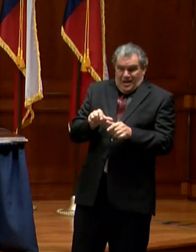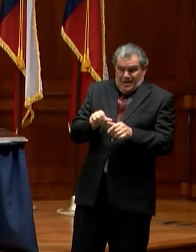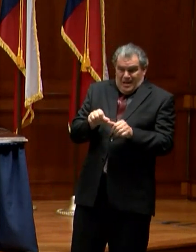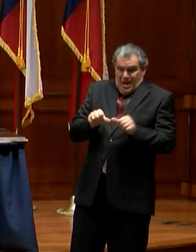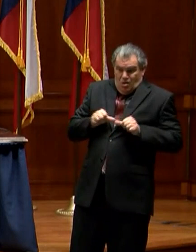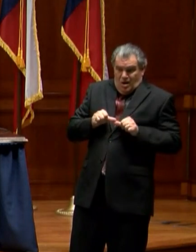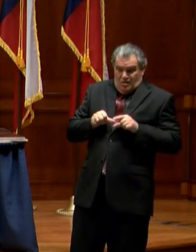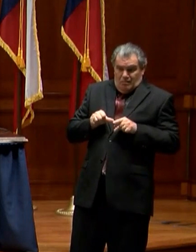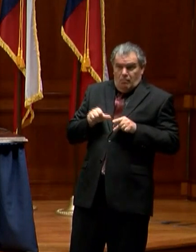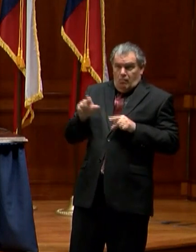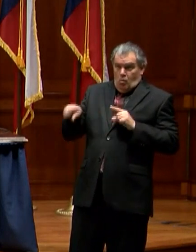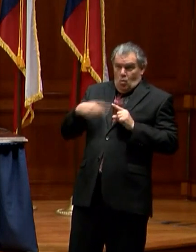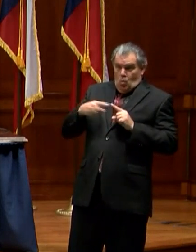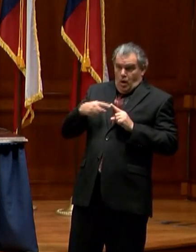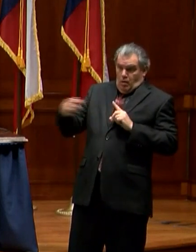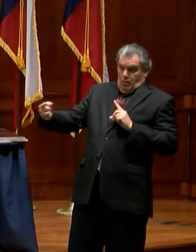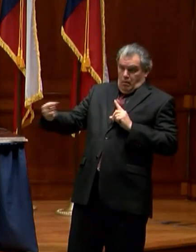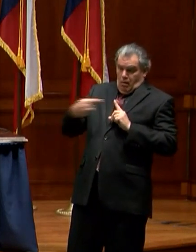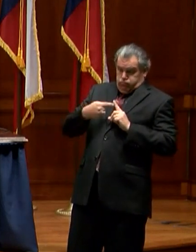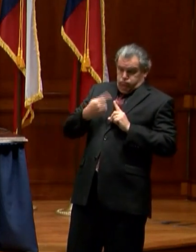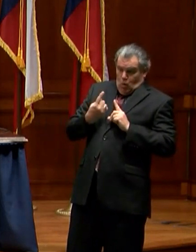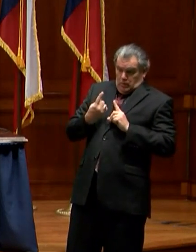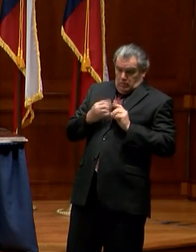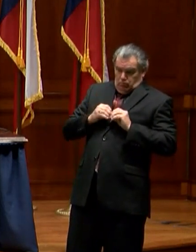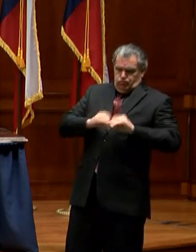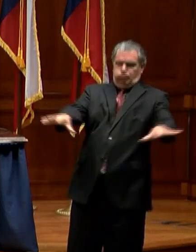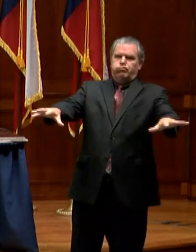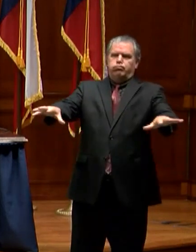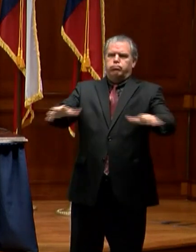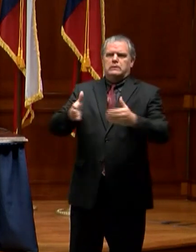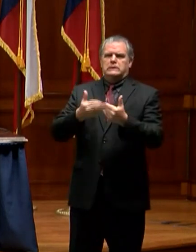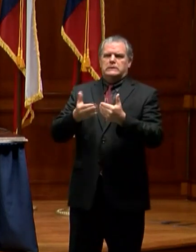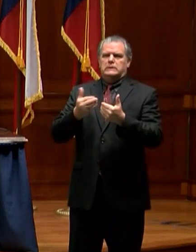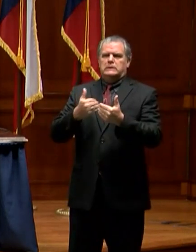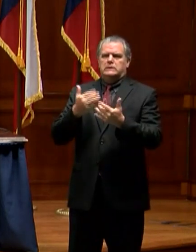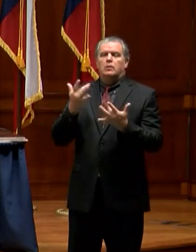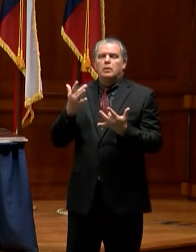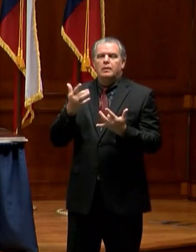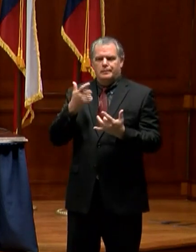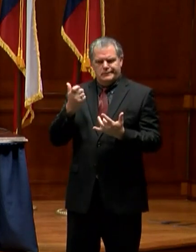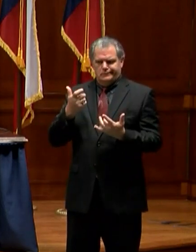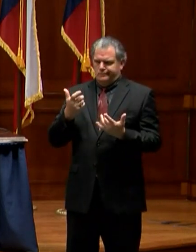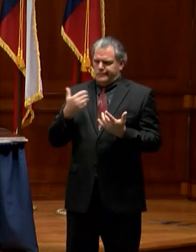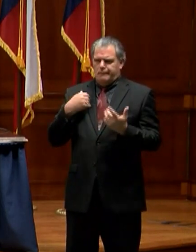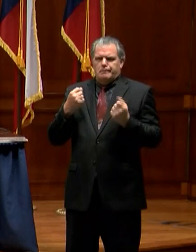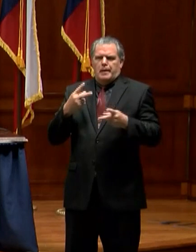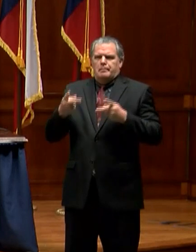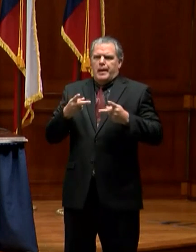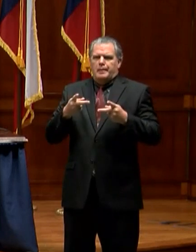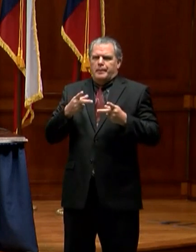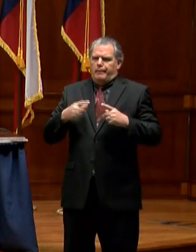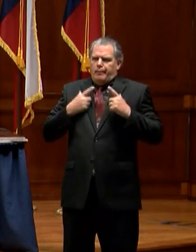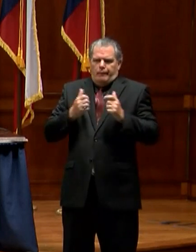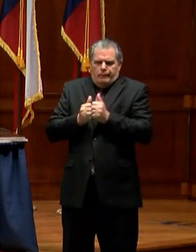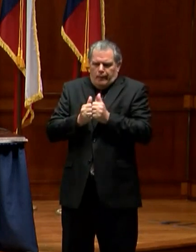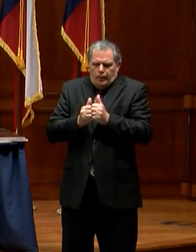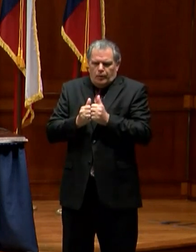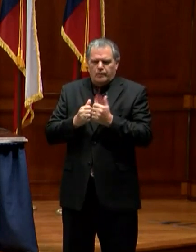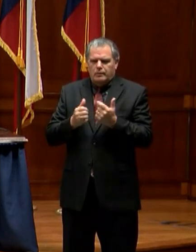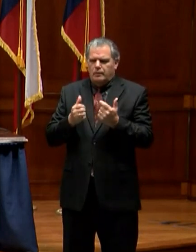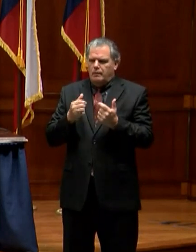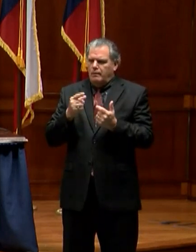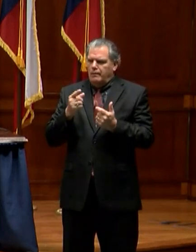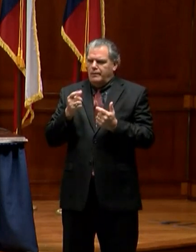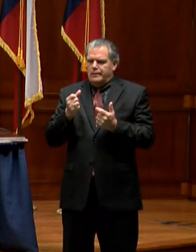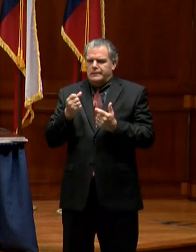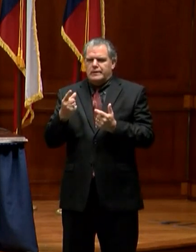likely to spread. Because whenever you're in one of these living centers, it usually involves a decent-sized population of at least dozens, if not maybe